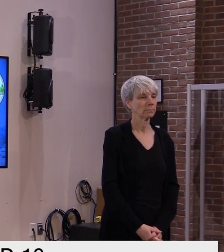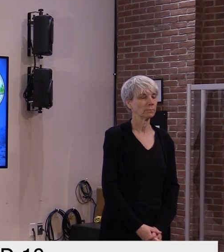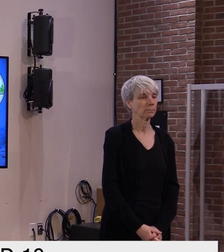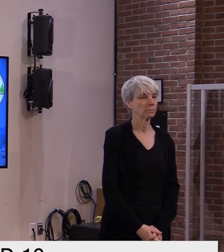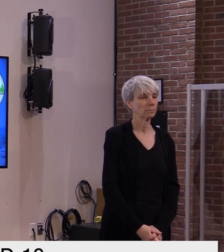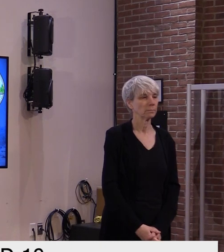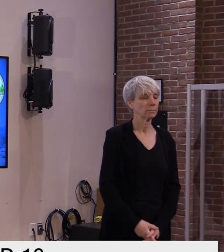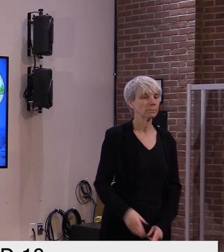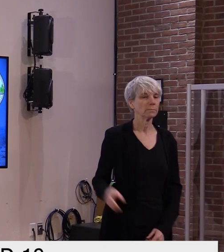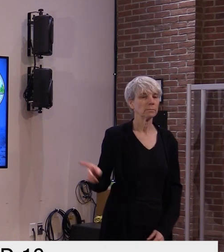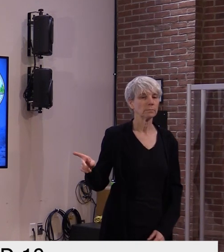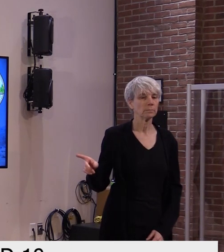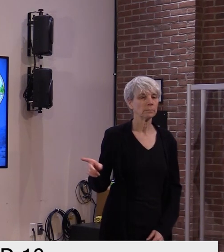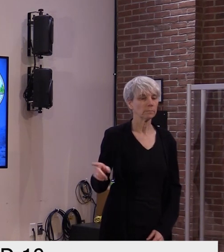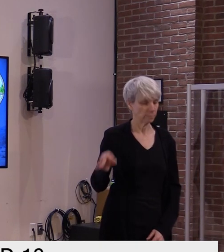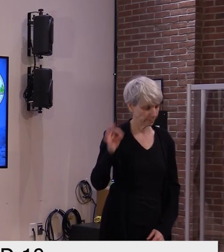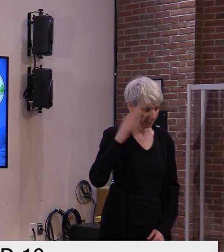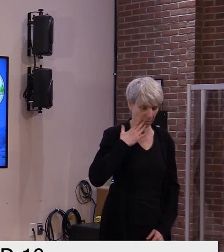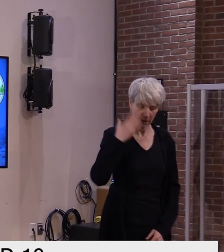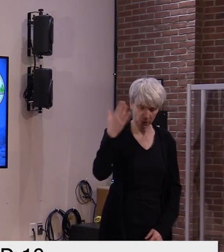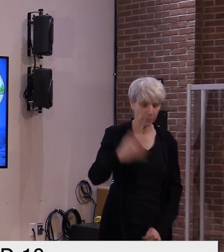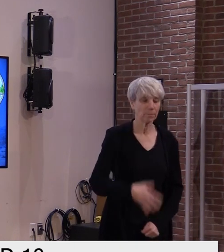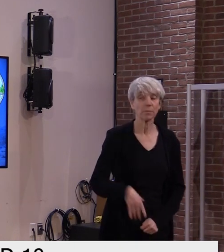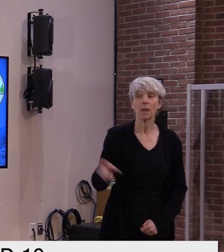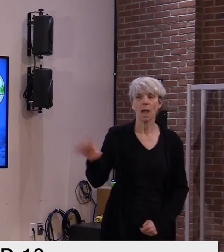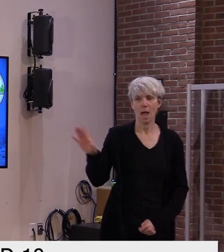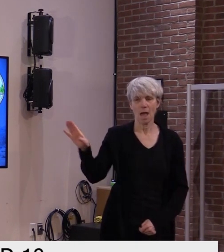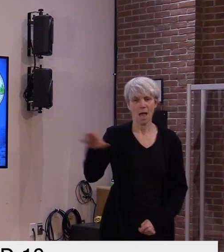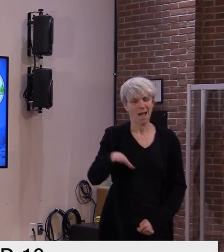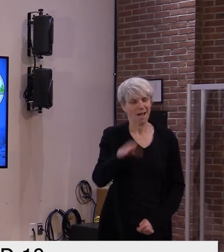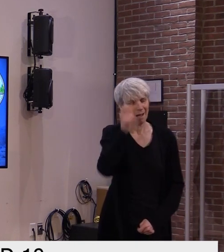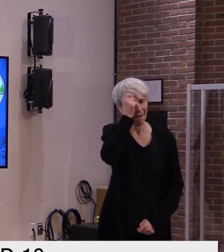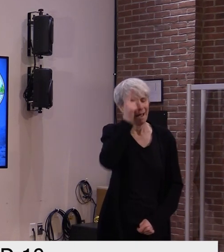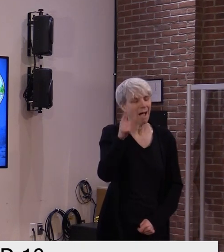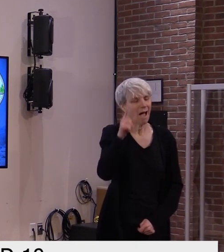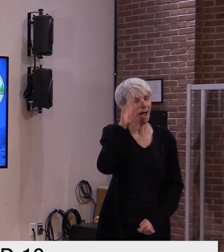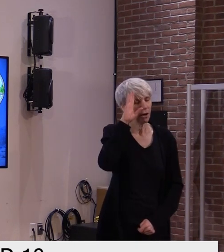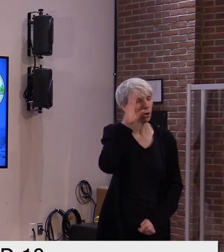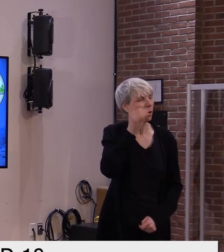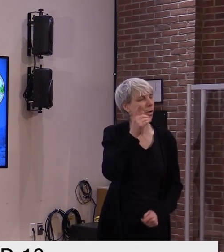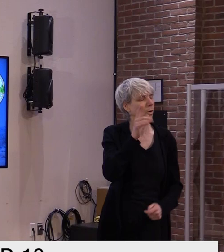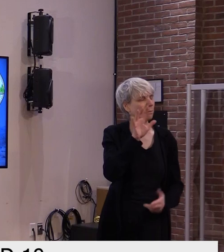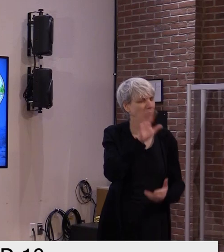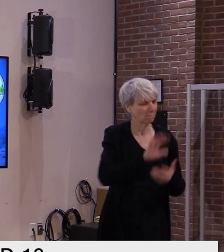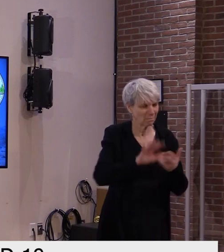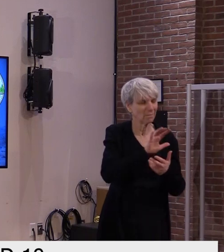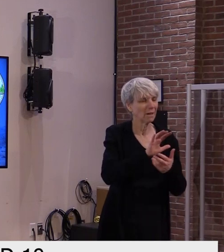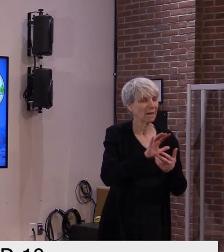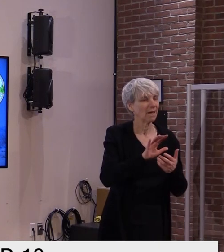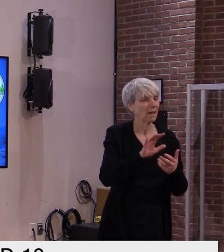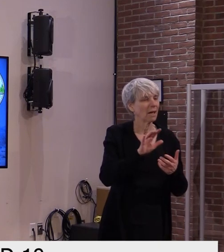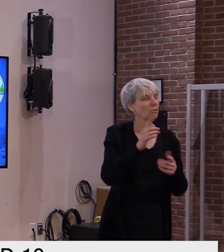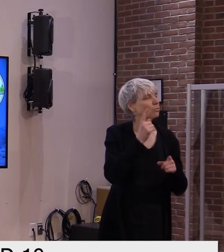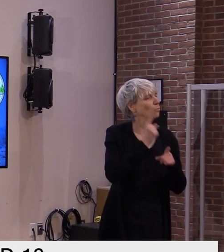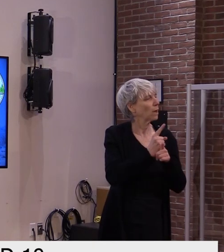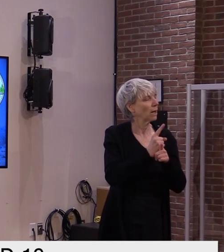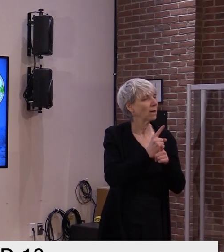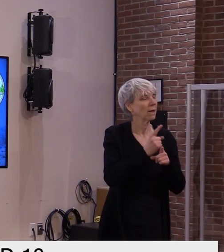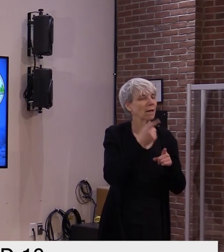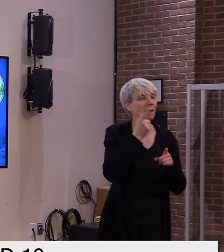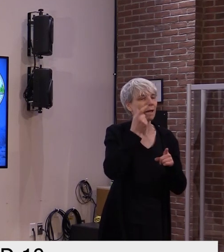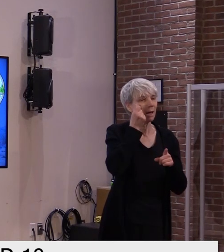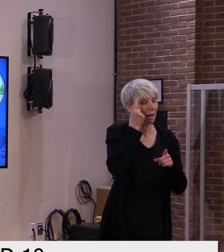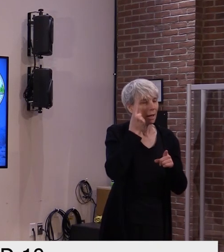Yeah, it was. Thank you very much, Lisa, it was a bit misleading, mm-hmm. The statement in some respects, because